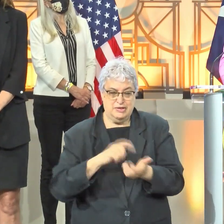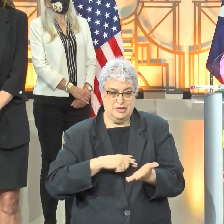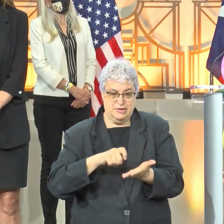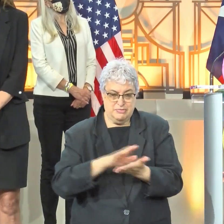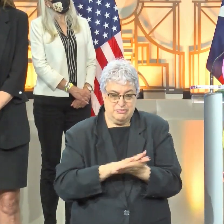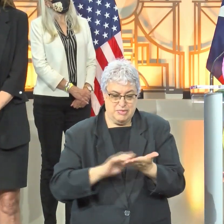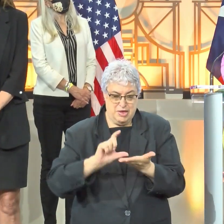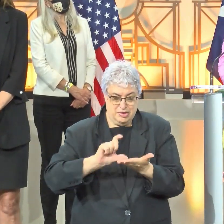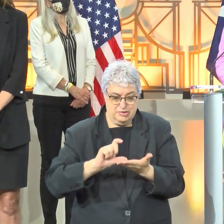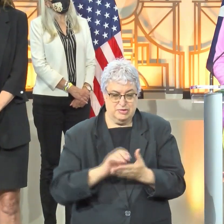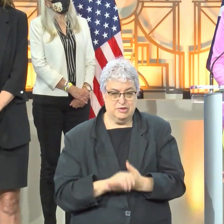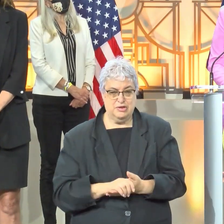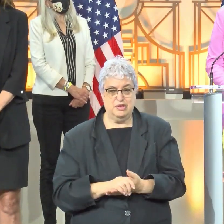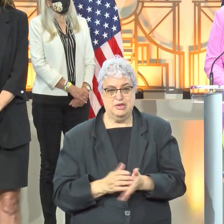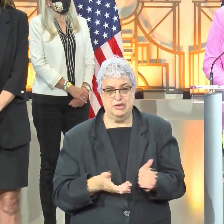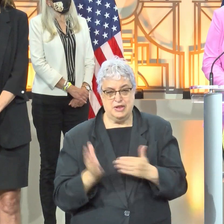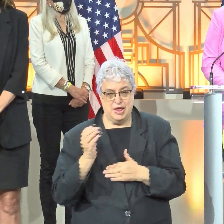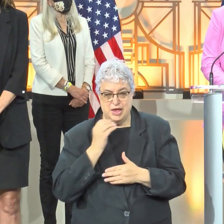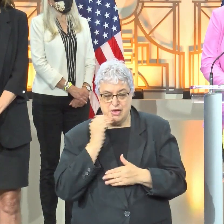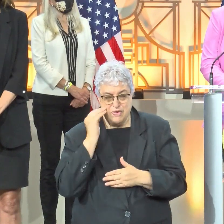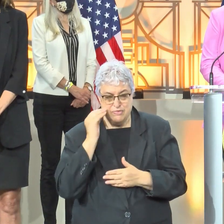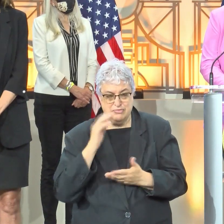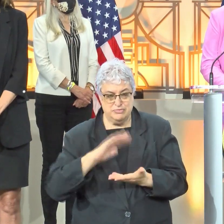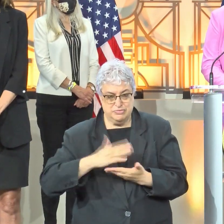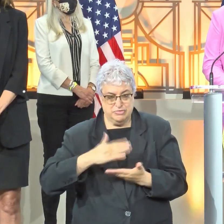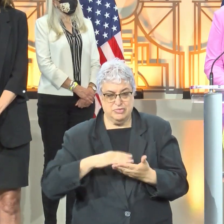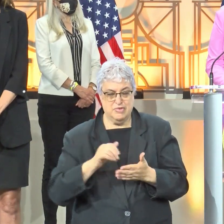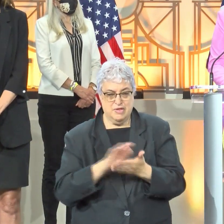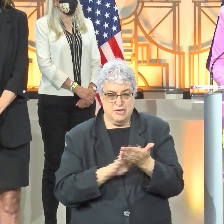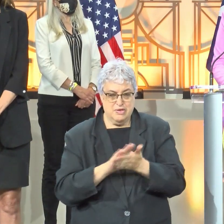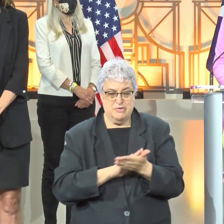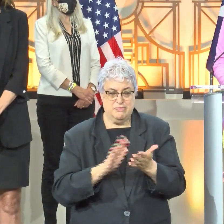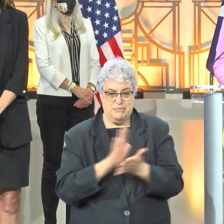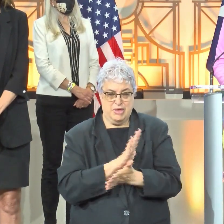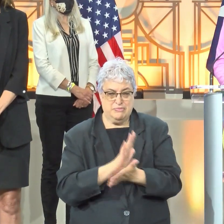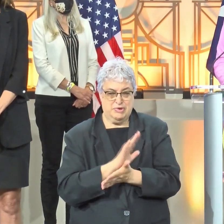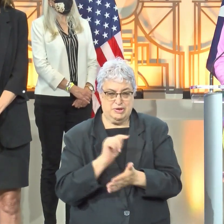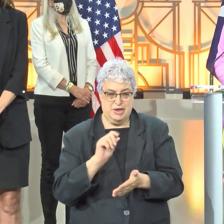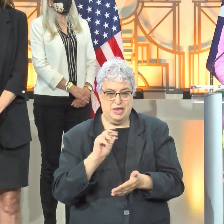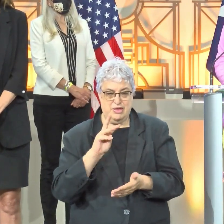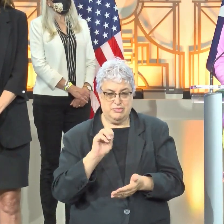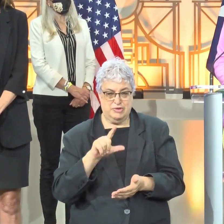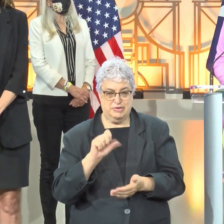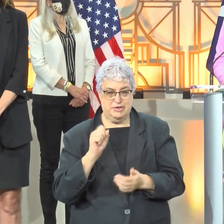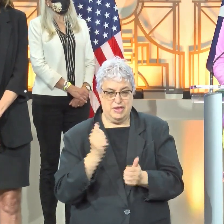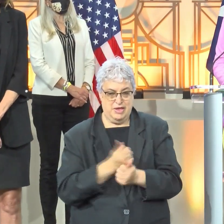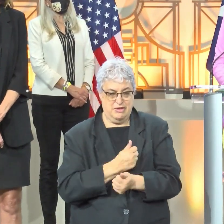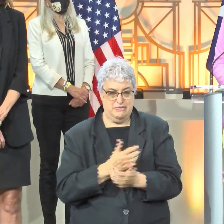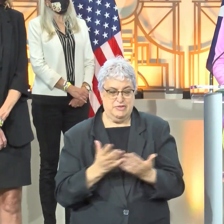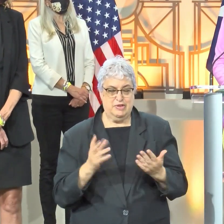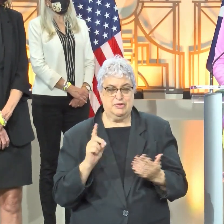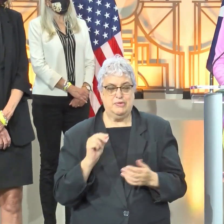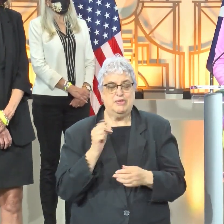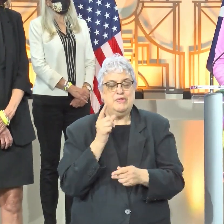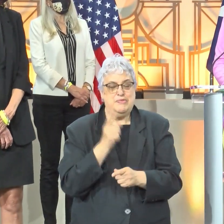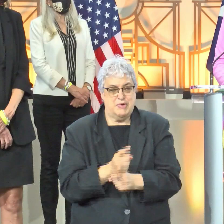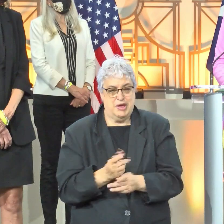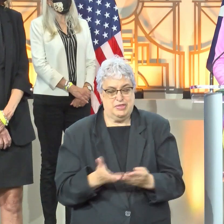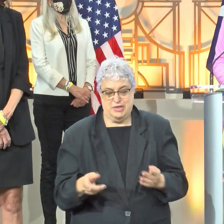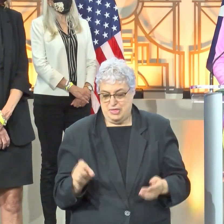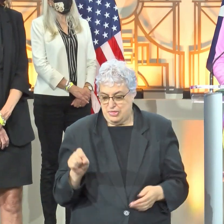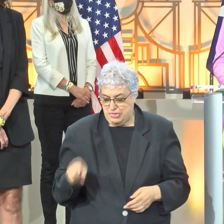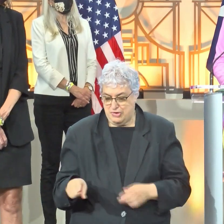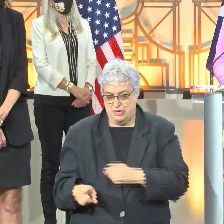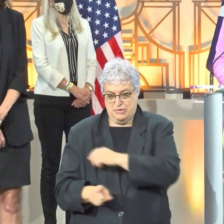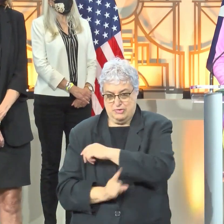sanitizer bottles, your takeout containers, your wipes, your paper towels, and all waste for that matter, do the right thing and